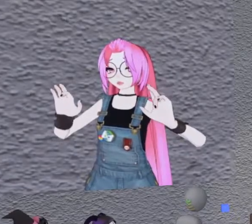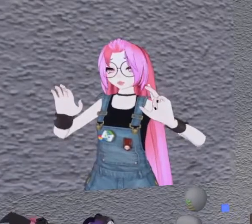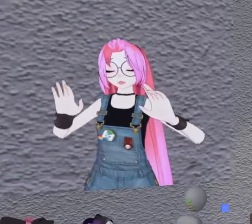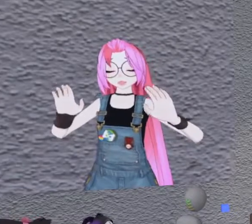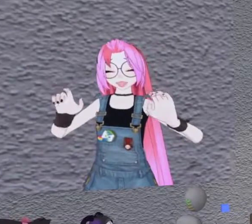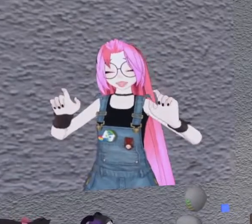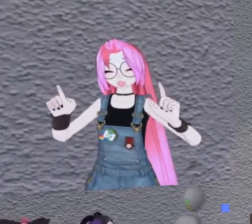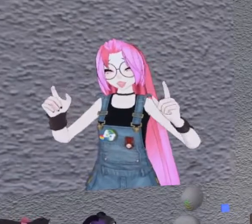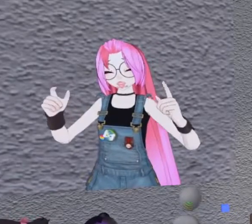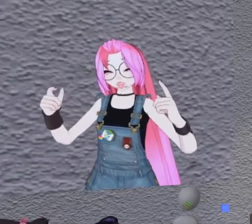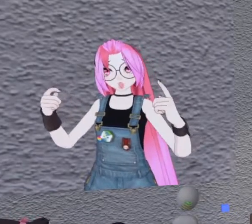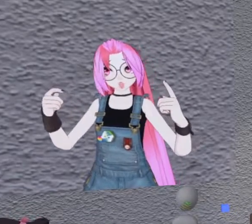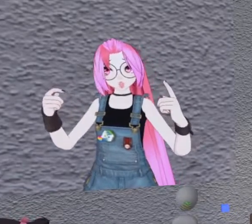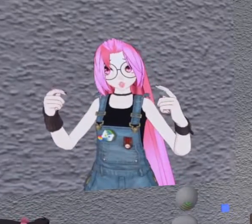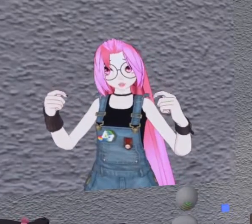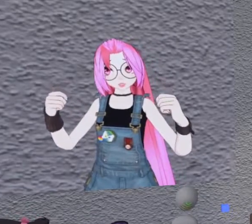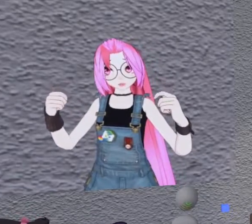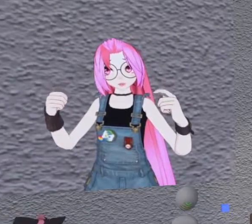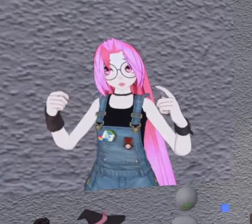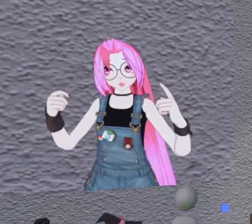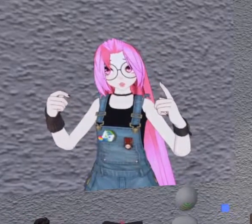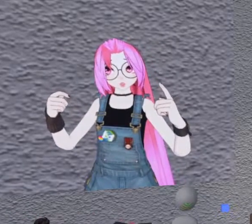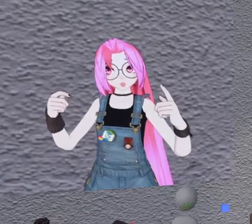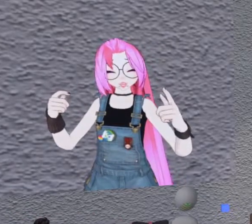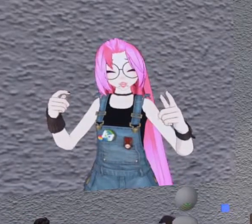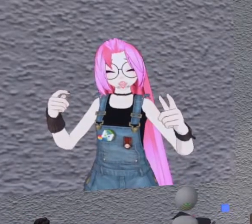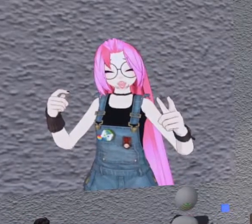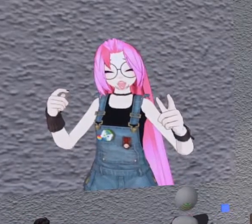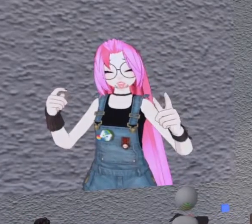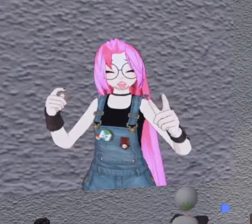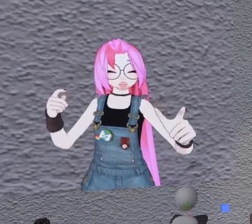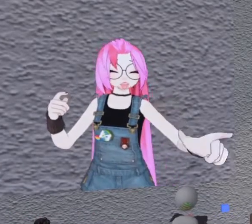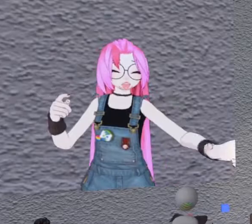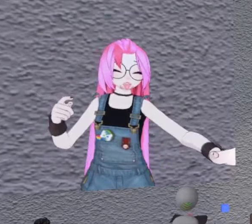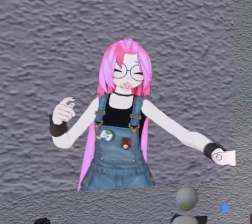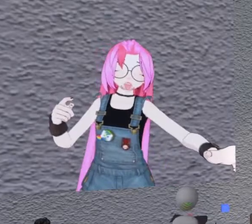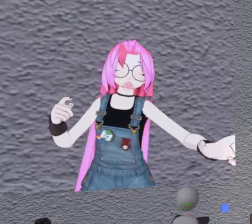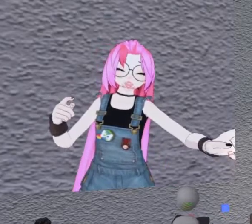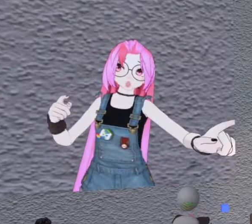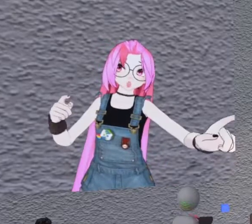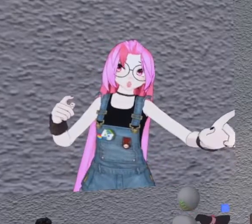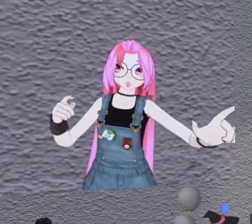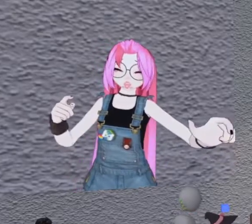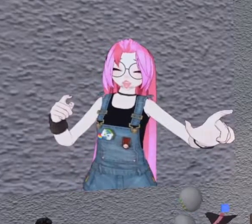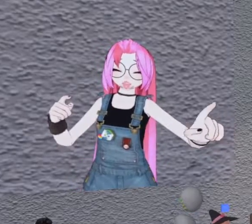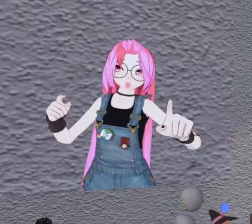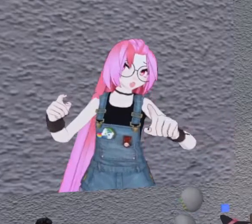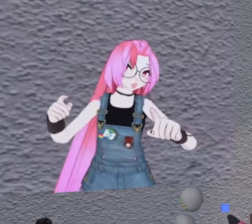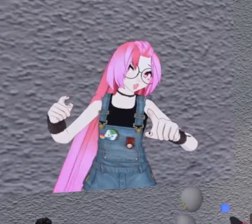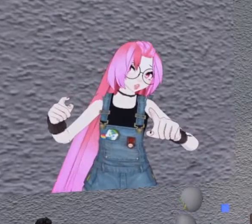Yeah. Okay. You guys have any questions? I saw Shaw first. You're very eager. I saw Shaw